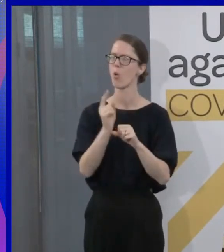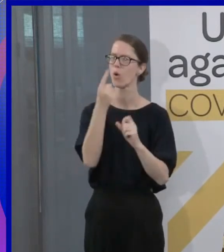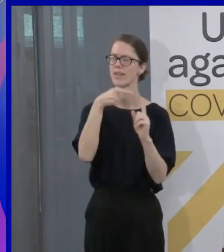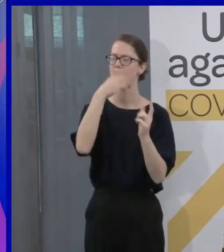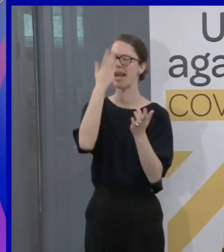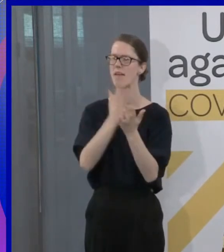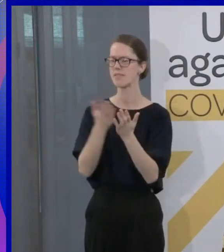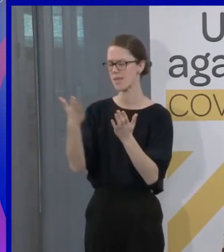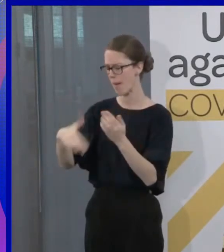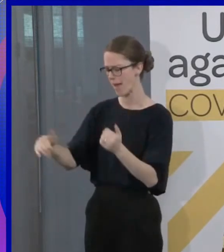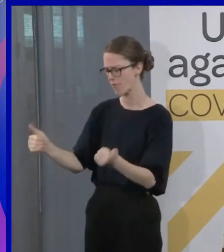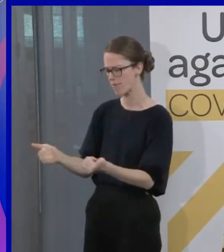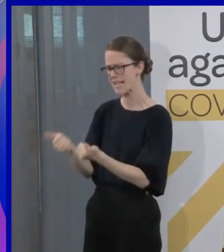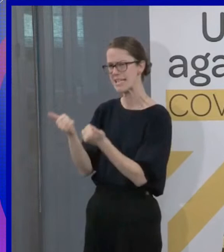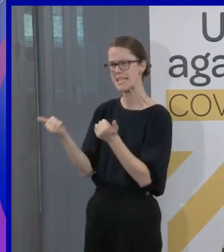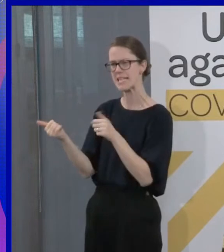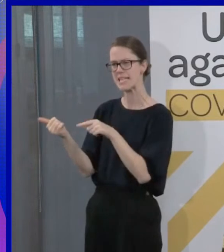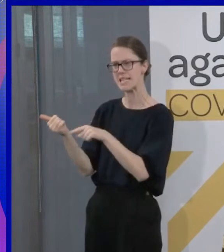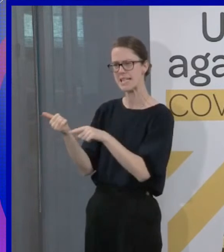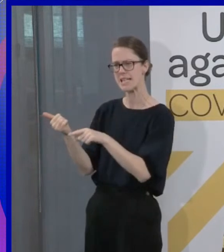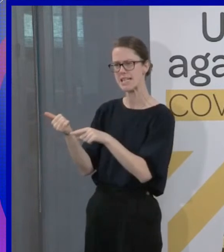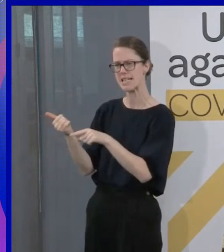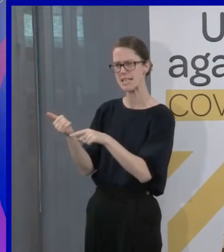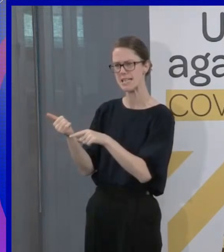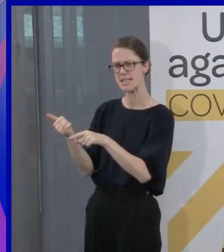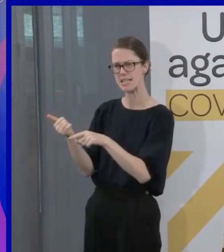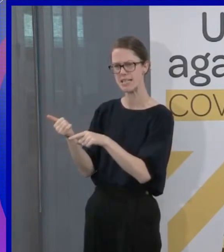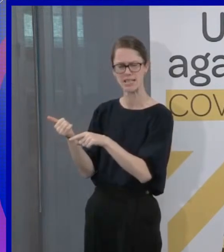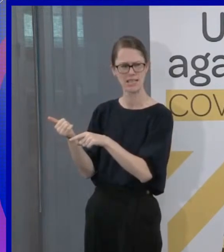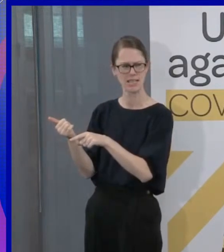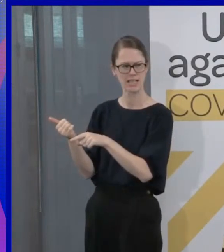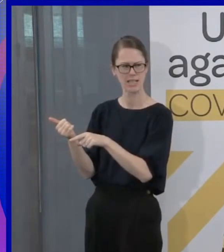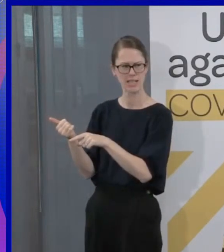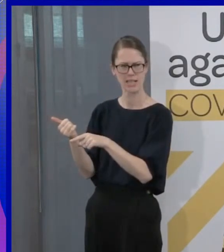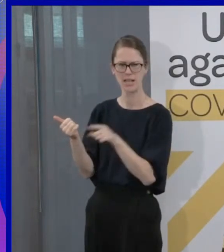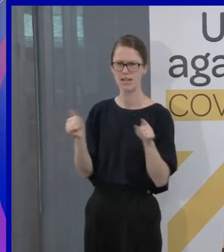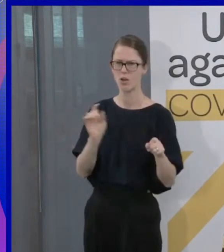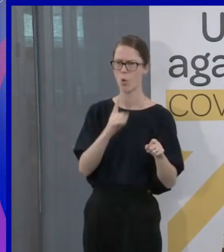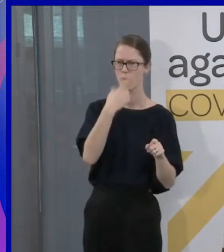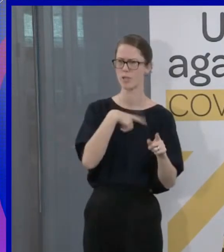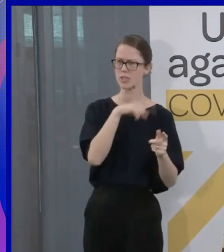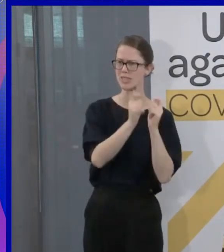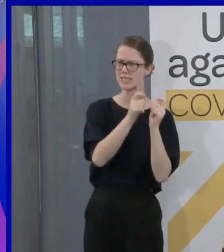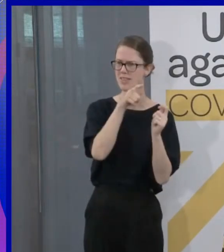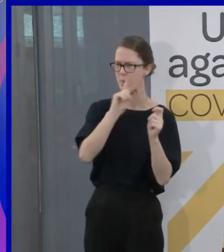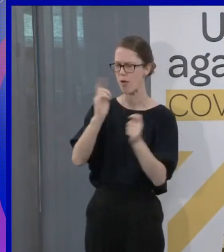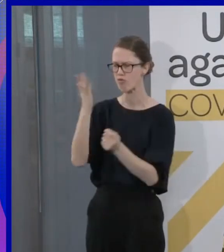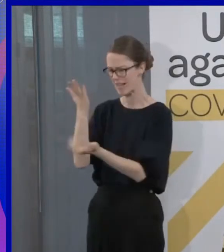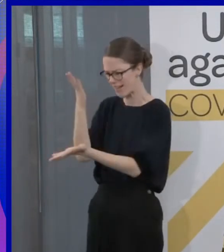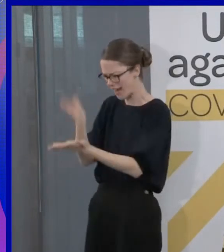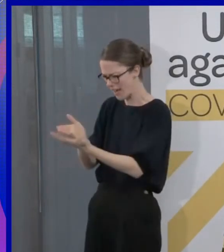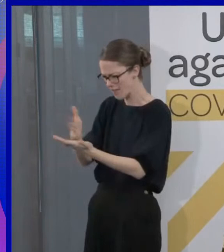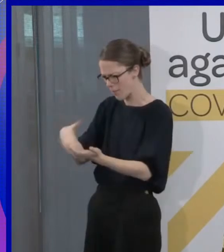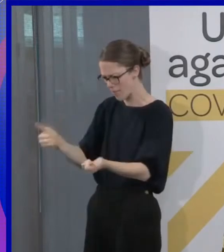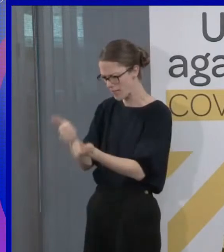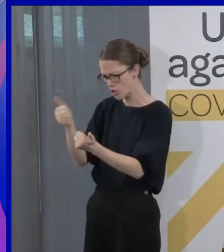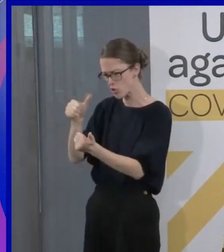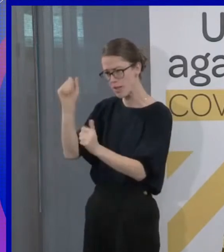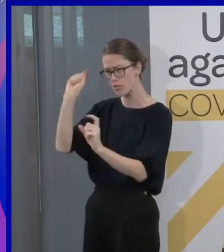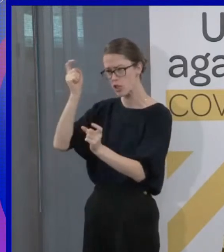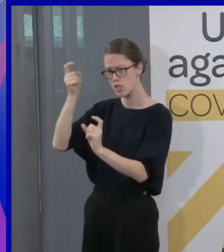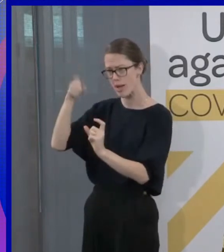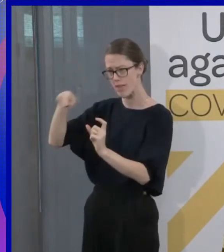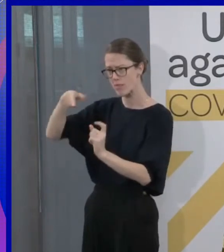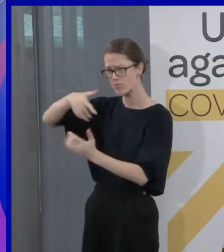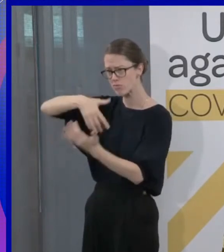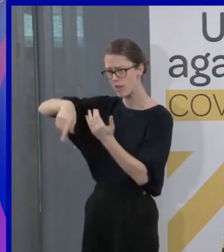lives in the Bay of Plenty and was registered as, being an Auckland case due to being tested there. Is that the case? And any concerns about their movements